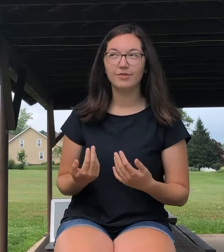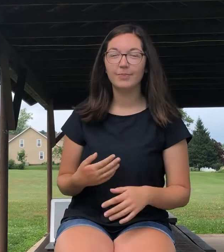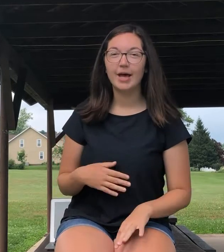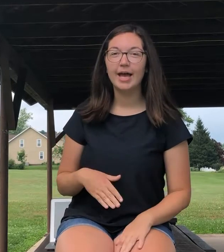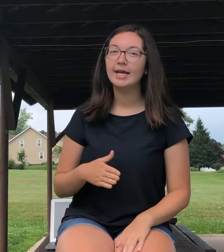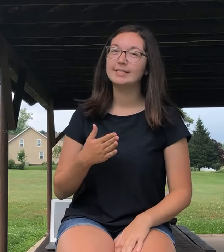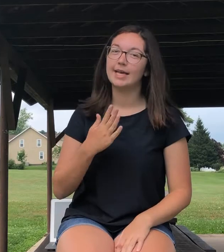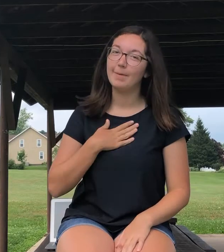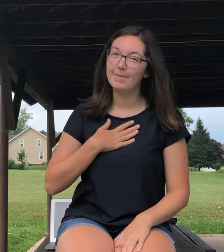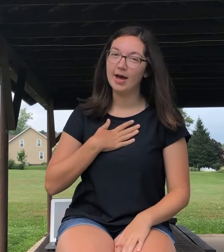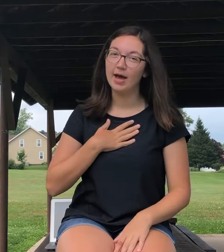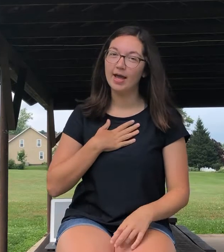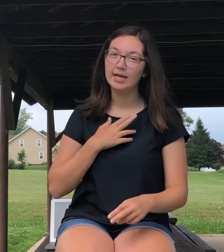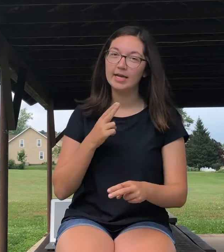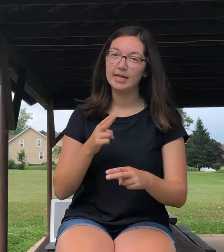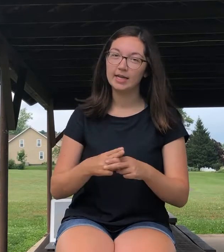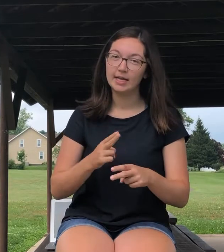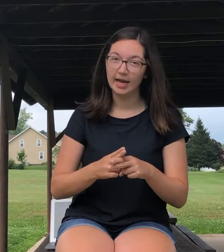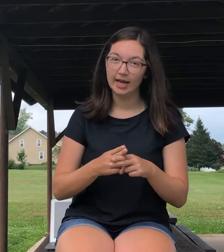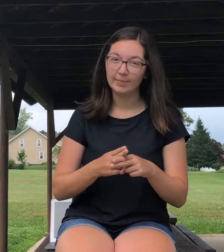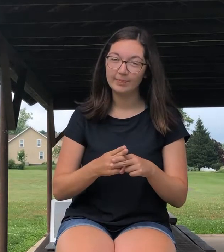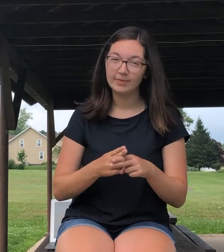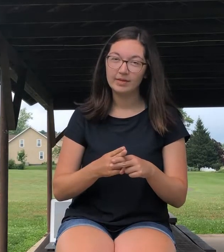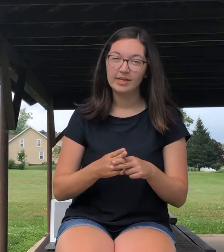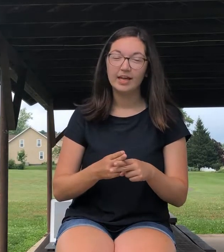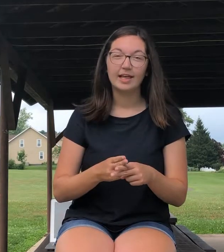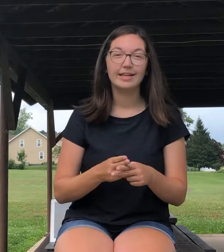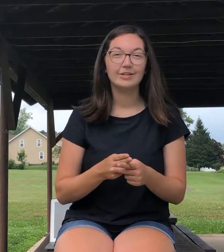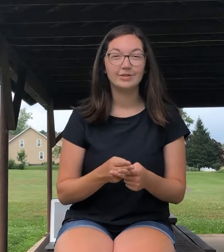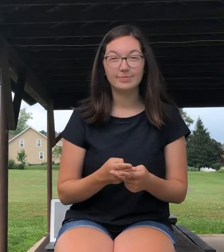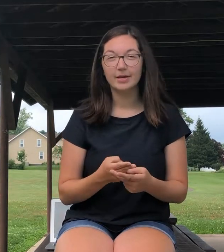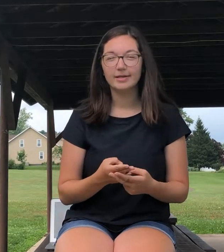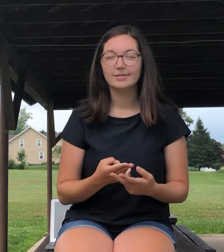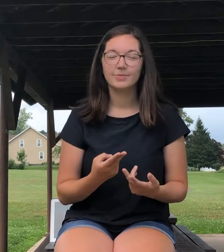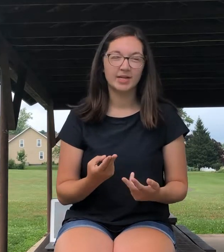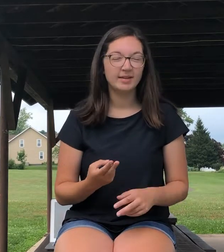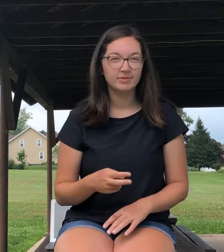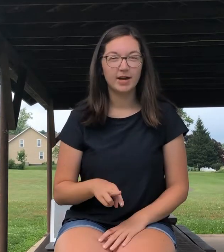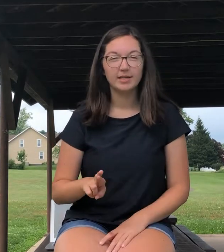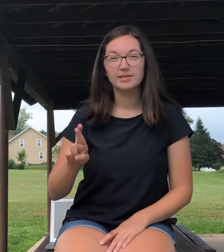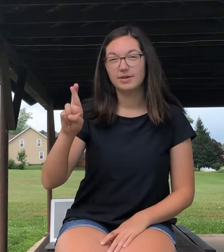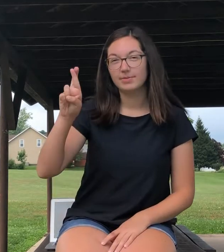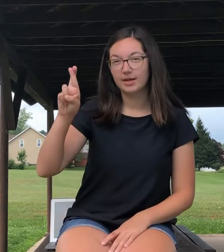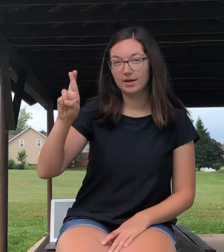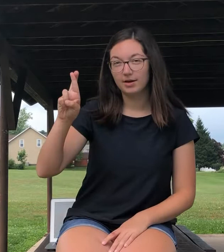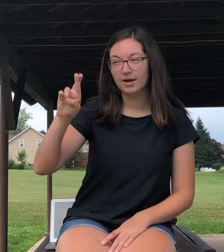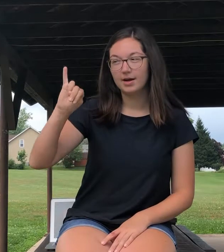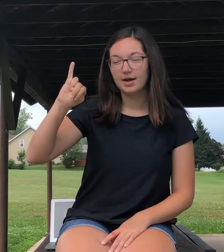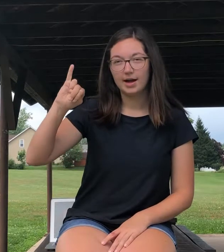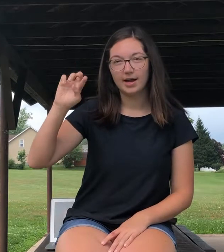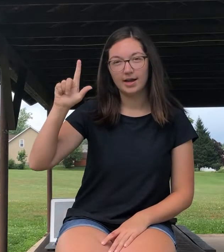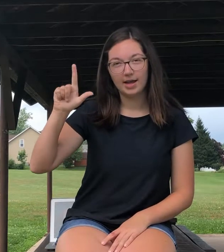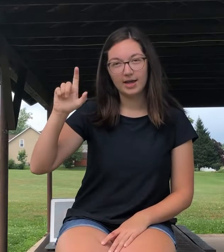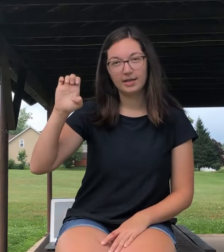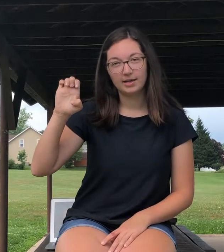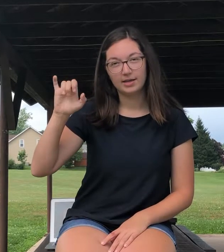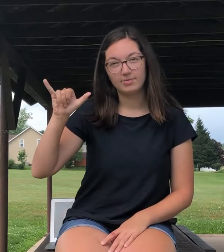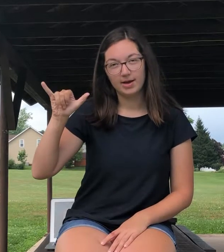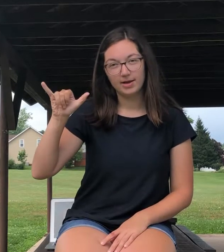would reply and say my name, and then you would spell it. So my name's Riley, so I'd be like R-I-L-E-Y.